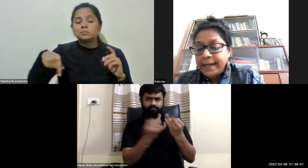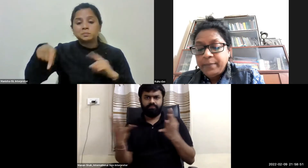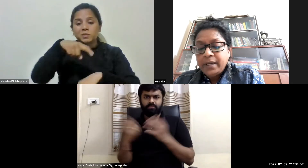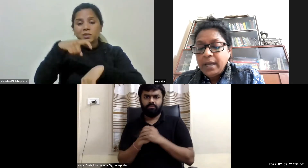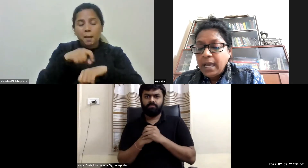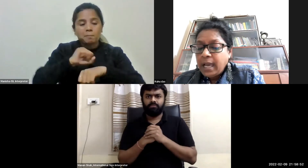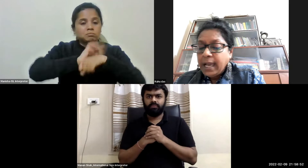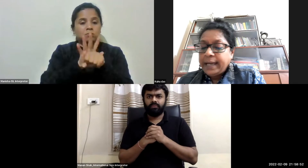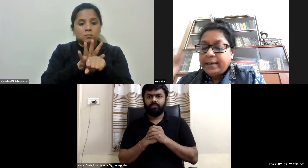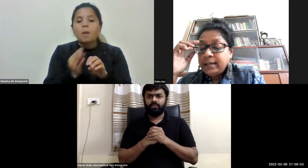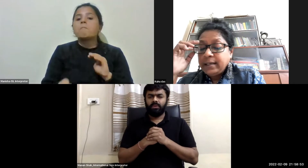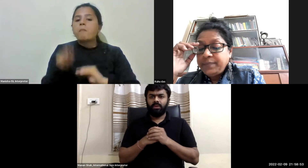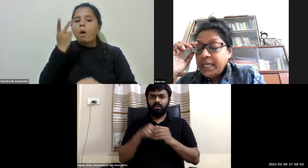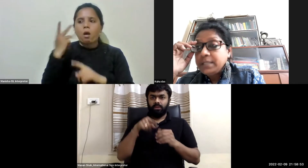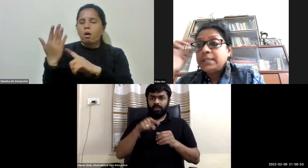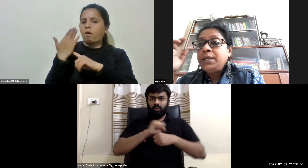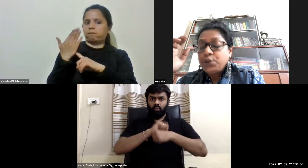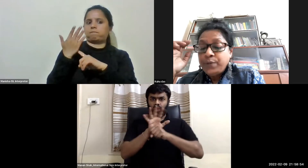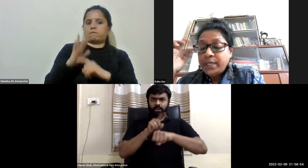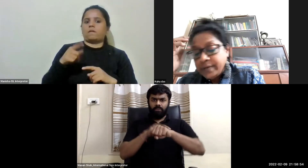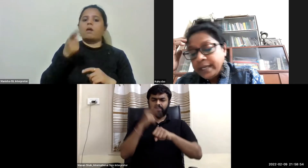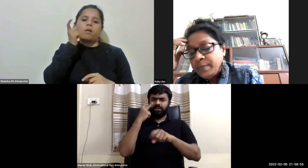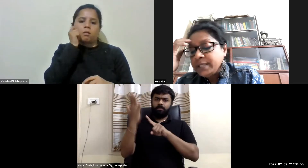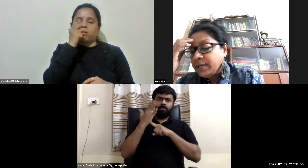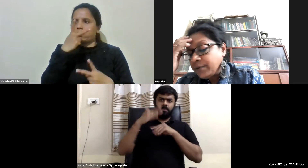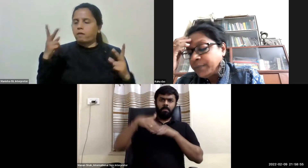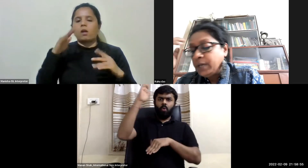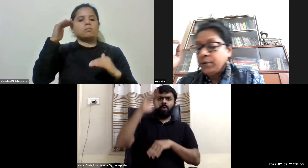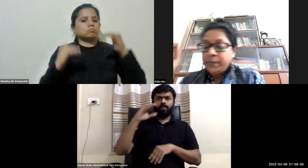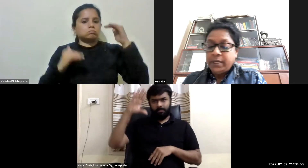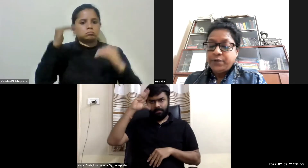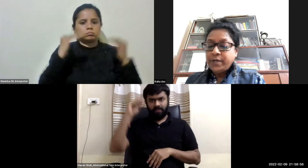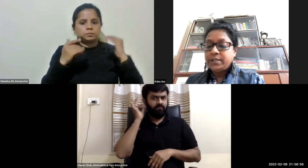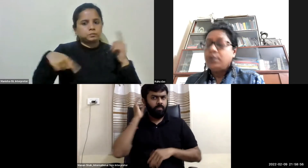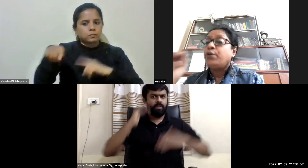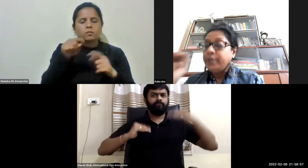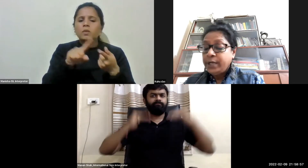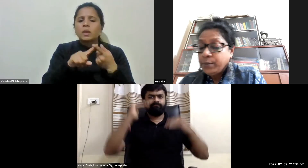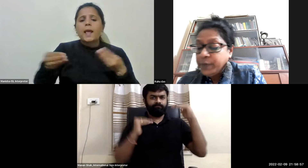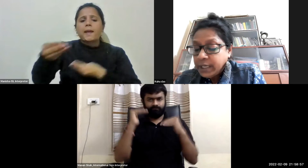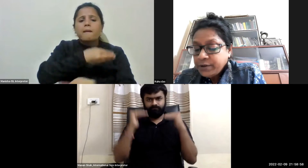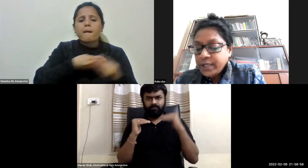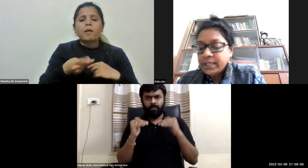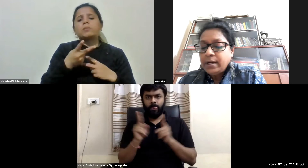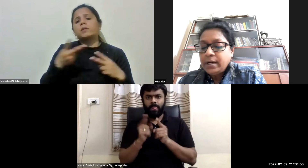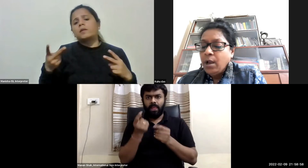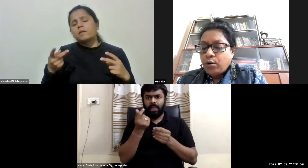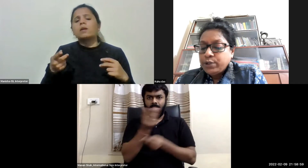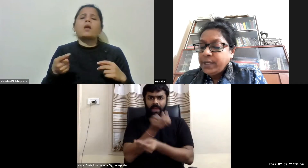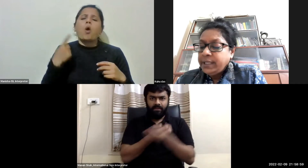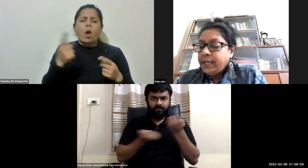during the pandemic. And this issue is really missing from the economic literature, not only economic